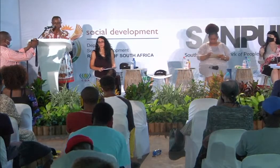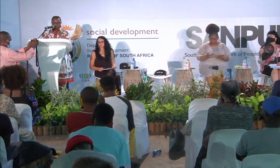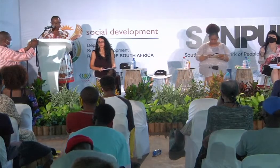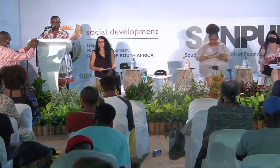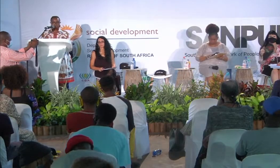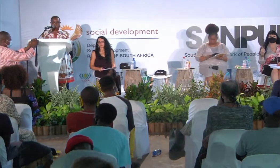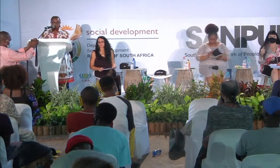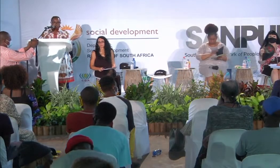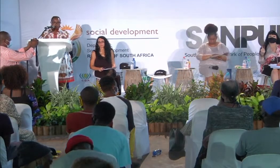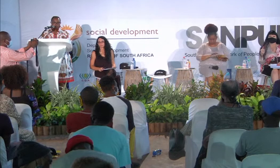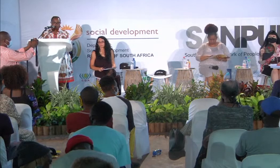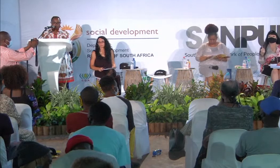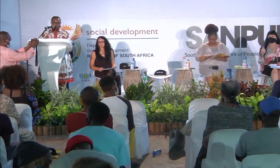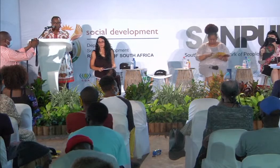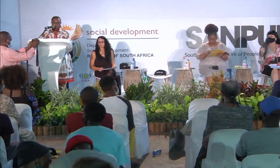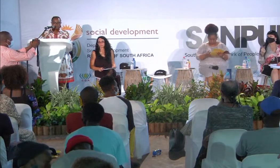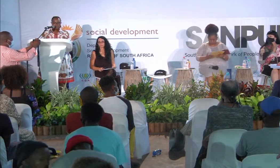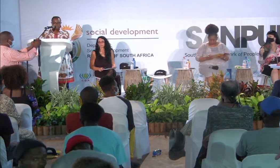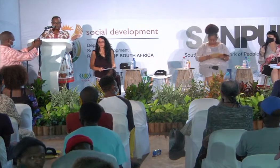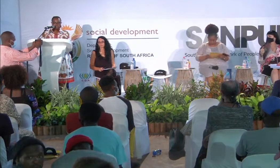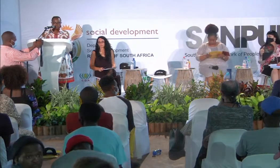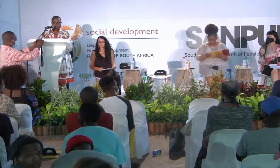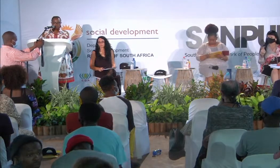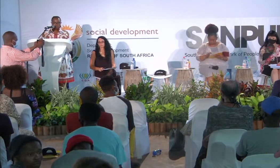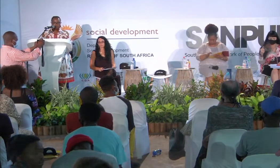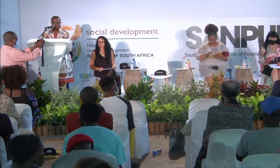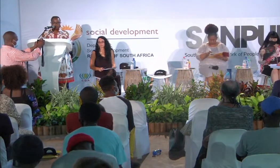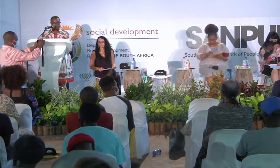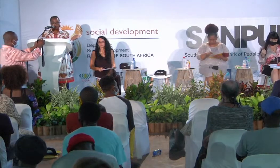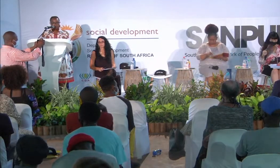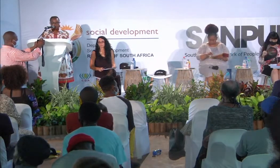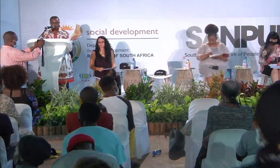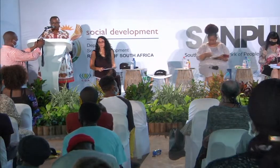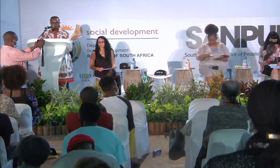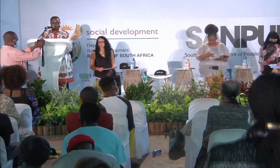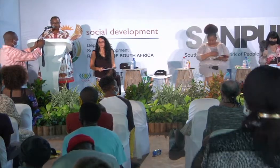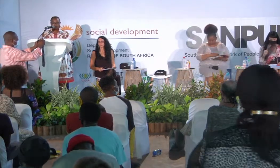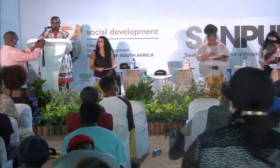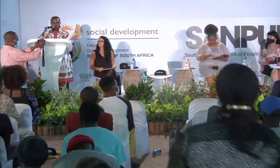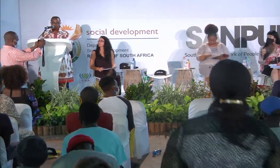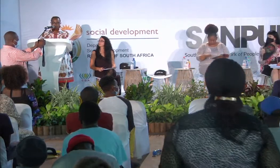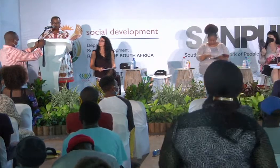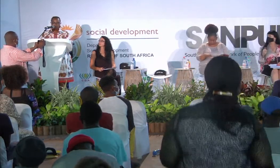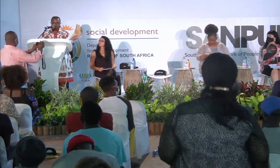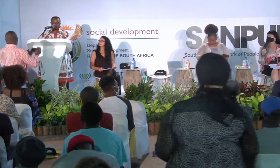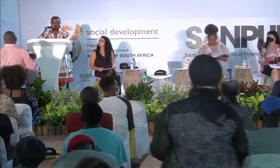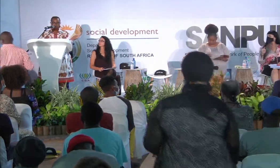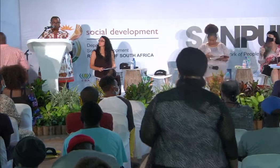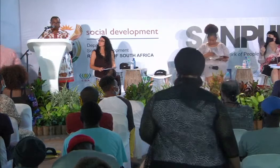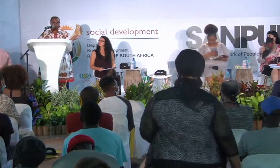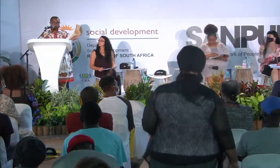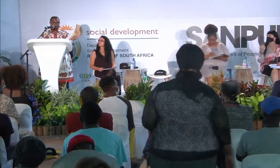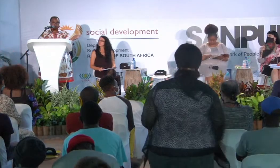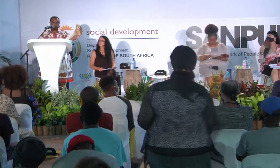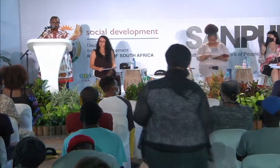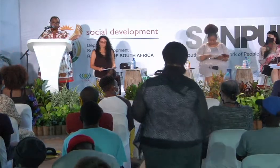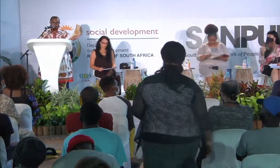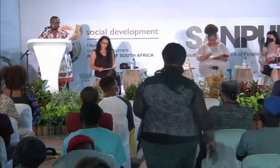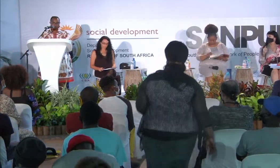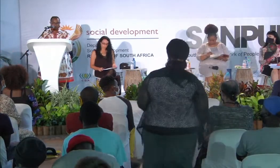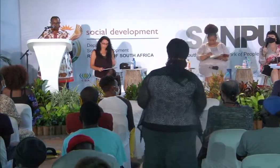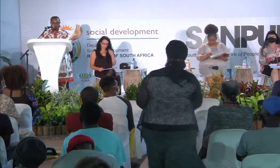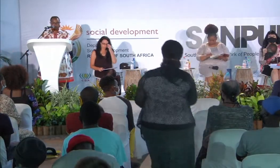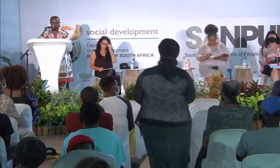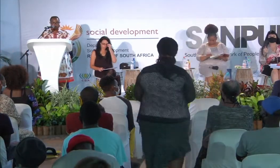this project. We also acknowledge Mama Nontlantla Khoza, the MEC of Social Development